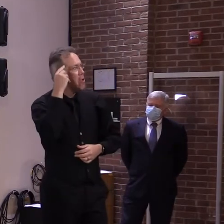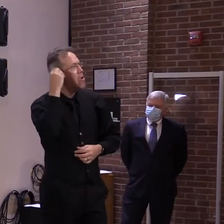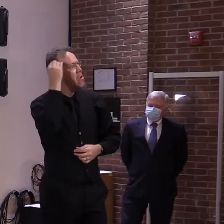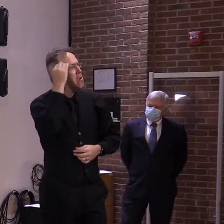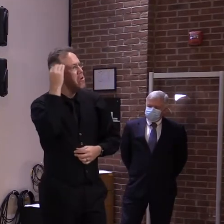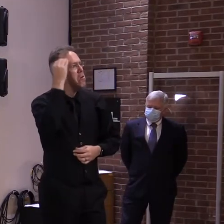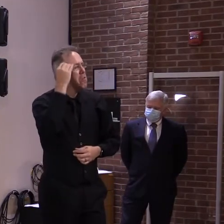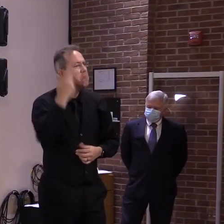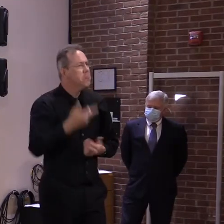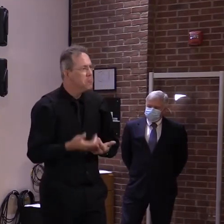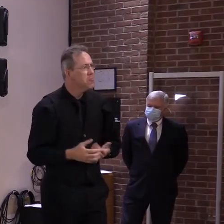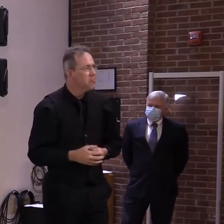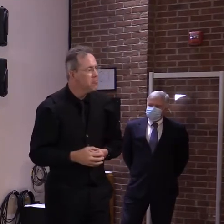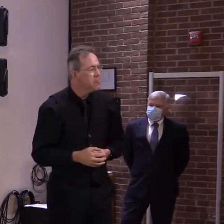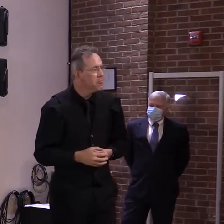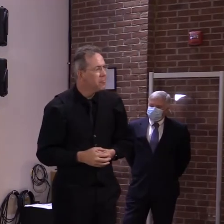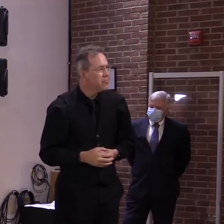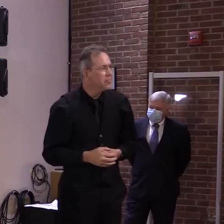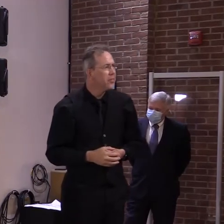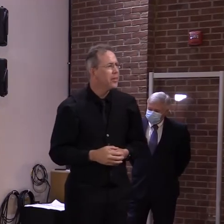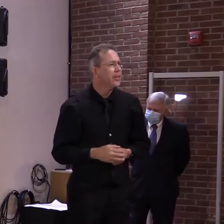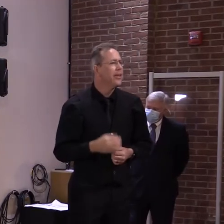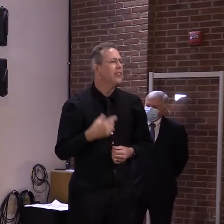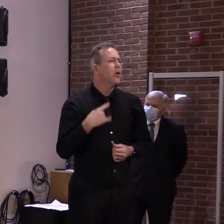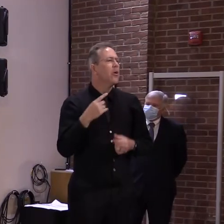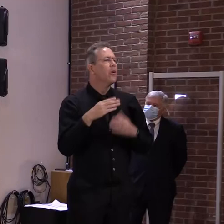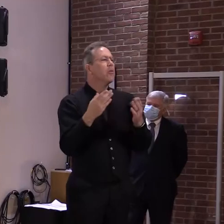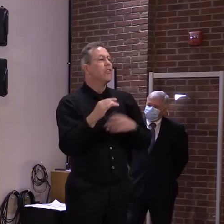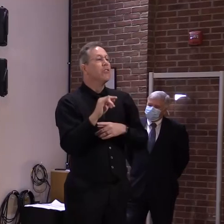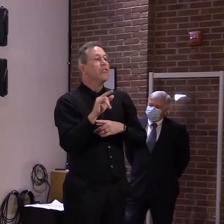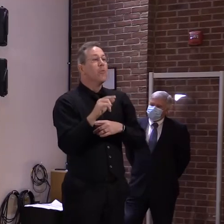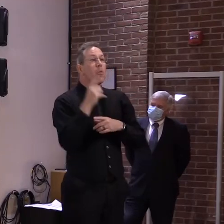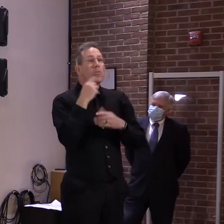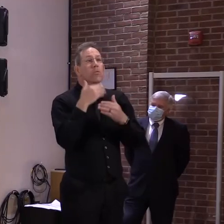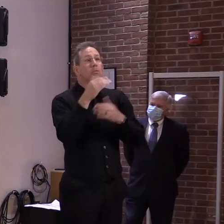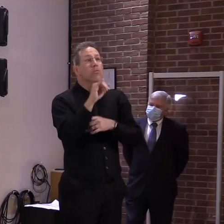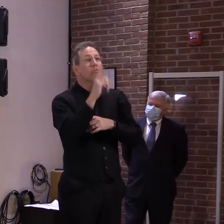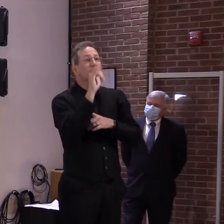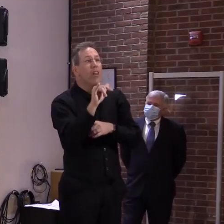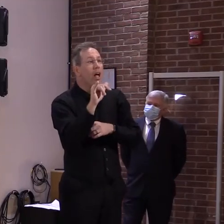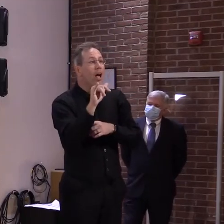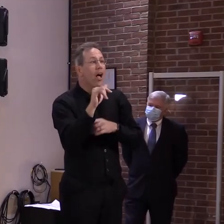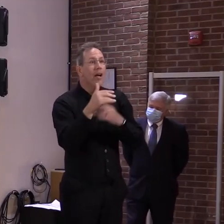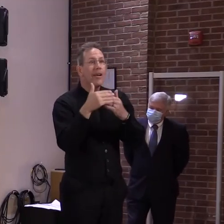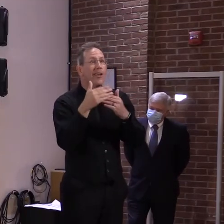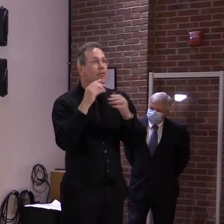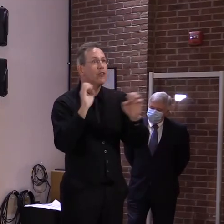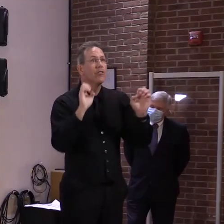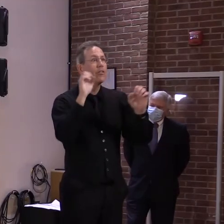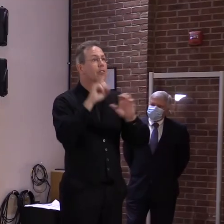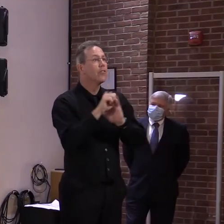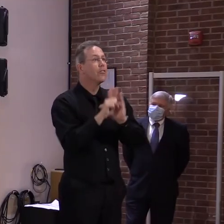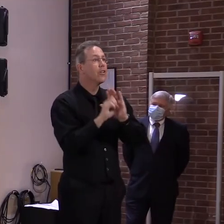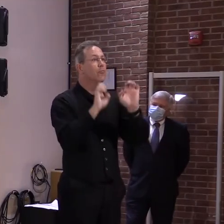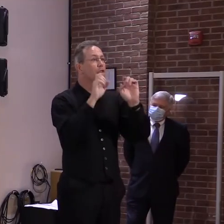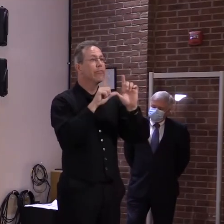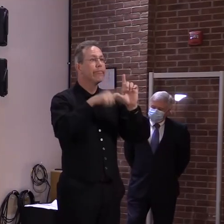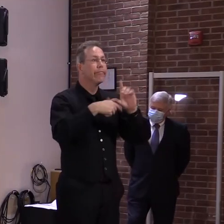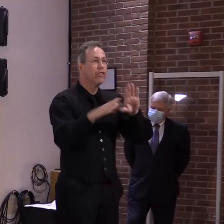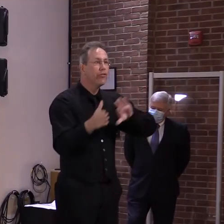hopefully be out of this emergency situation. But that's a great opportunity to have a lot of people in some of the areas